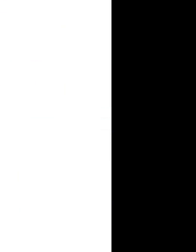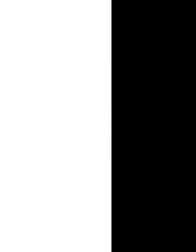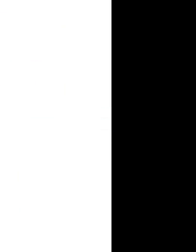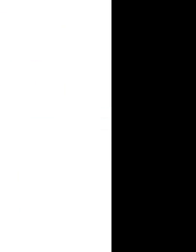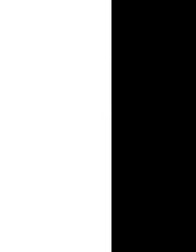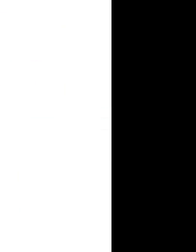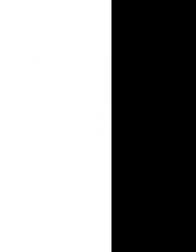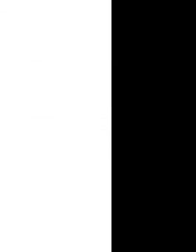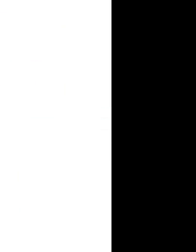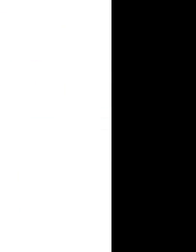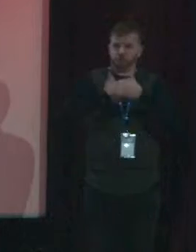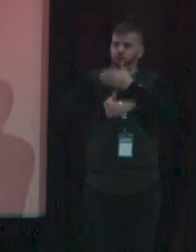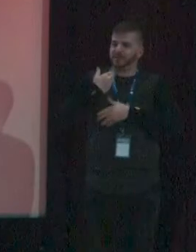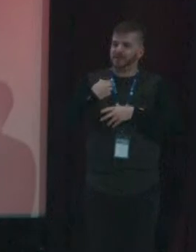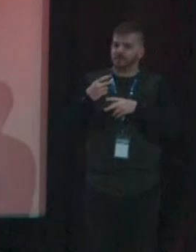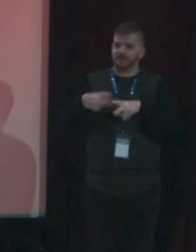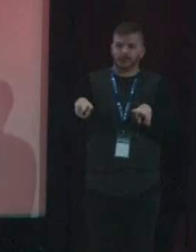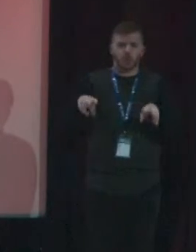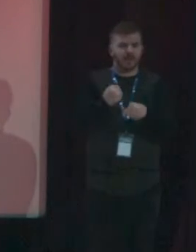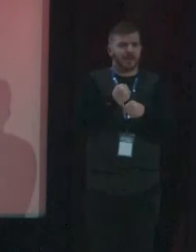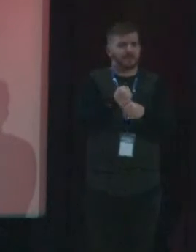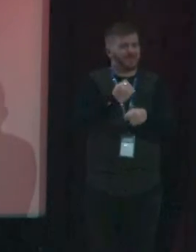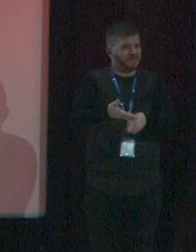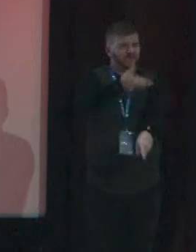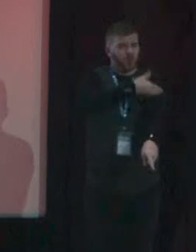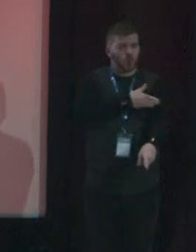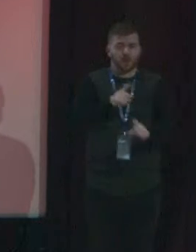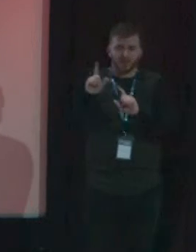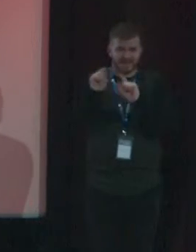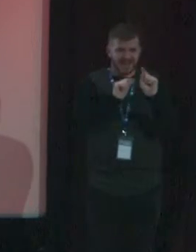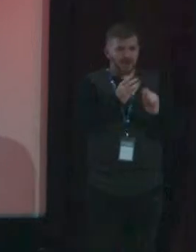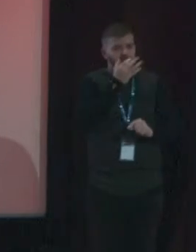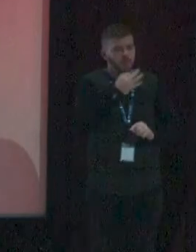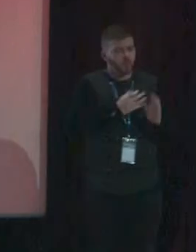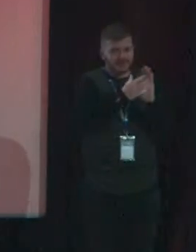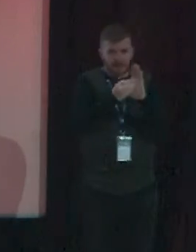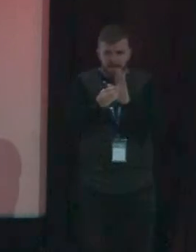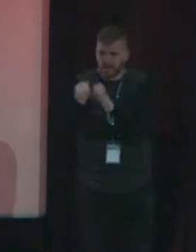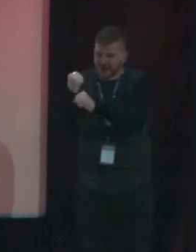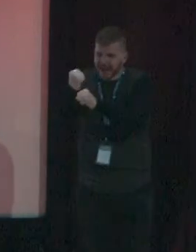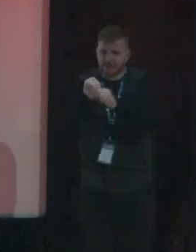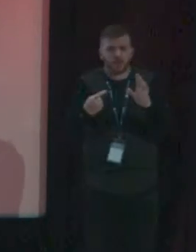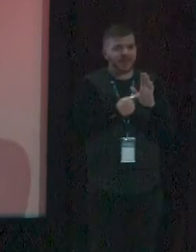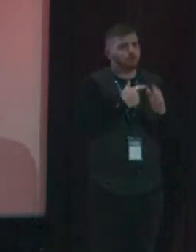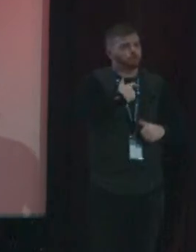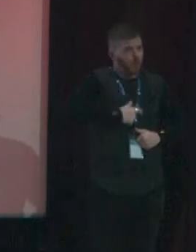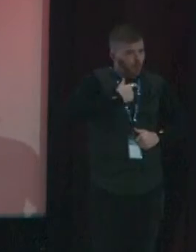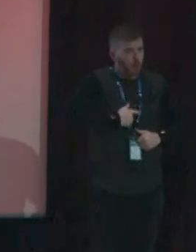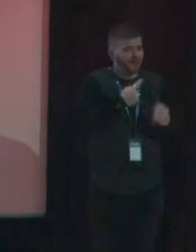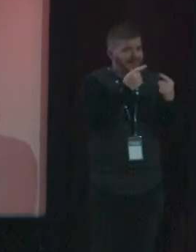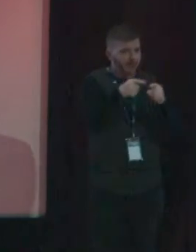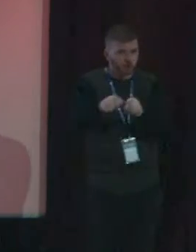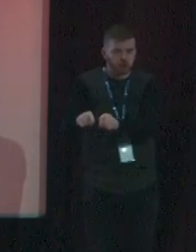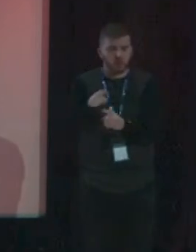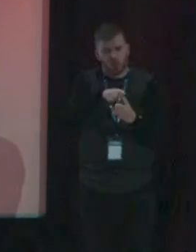the history of video games and before. And I'm going to pick out a few examples of games that have key roles in the lineages, or in the case of